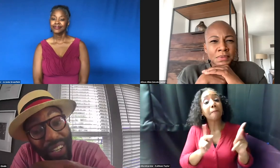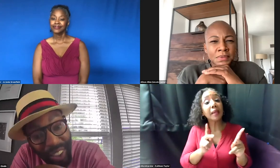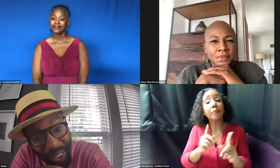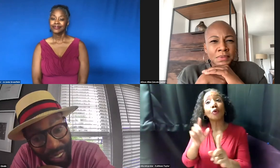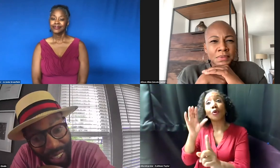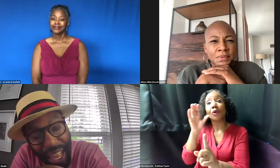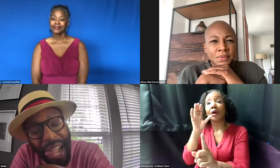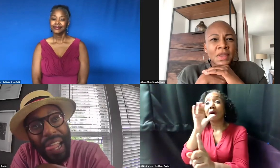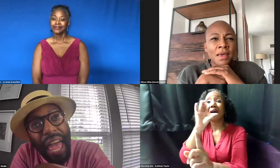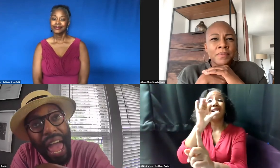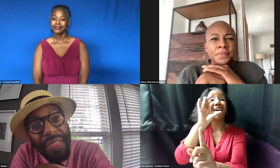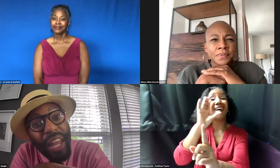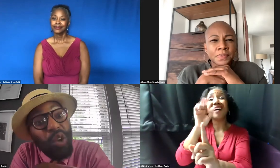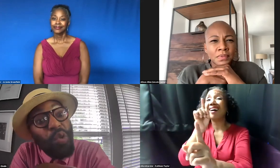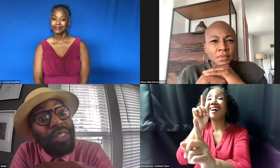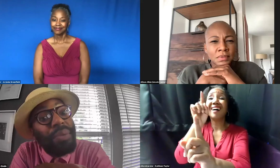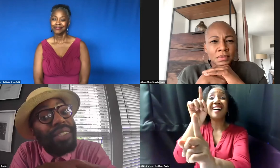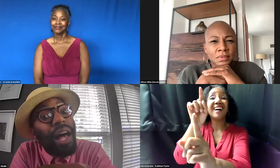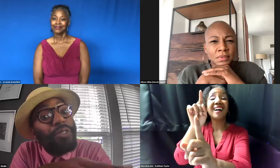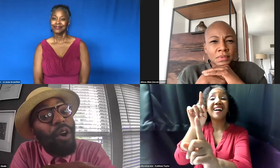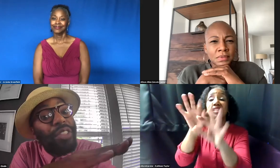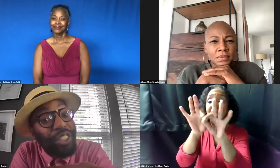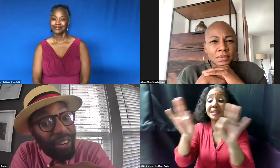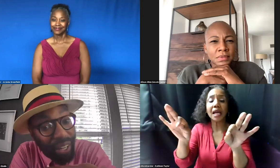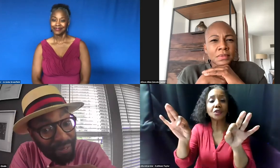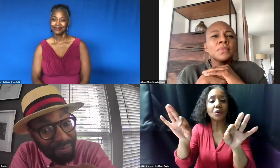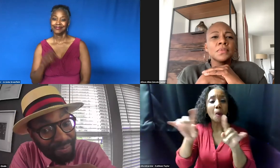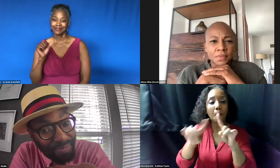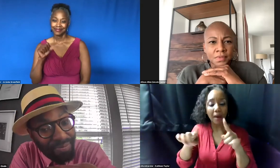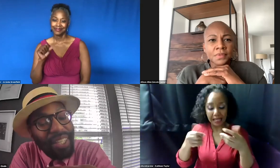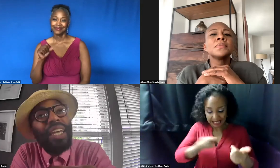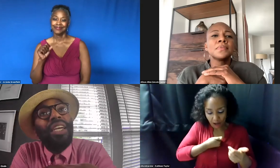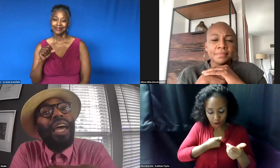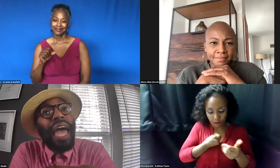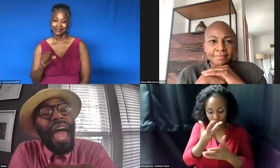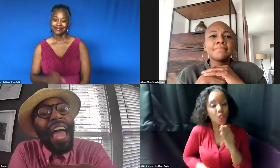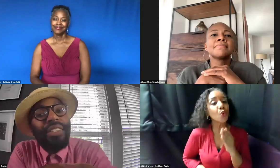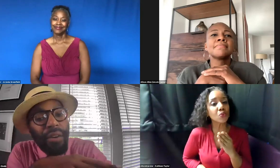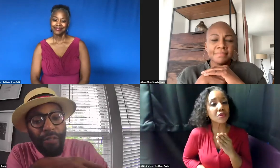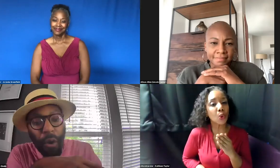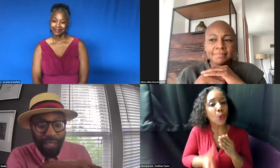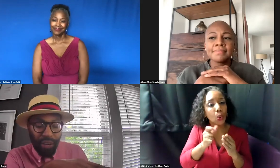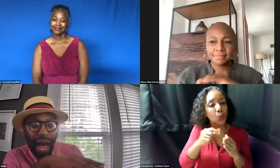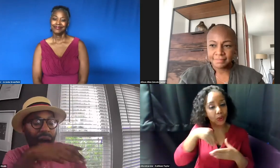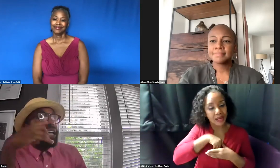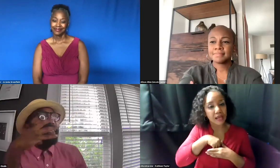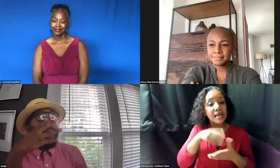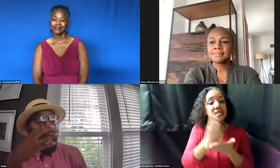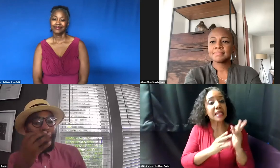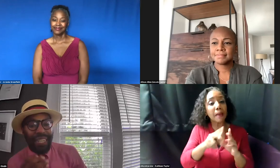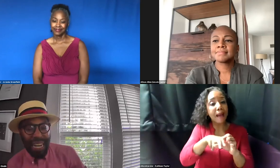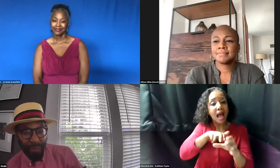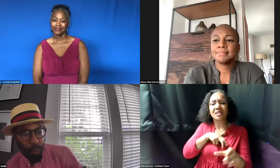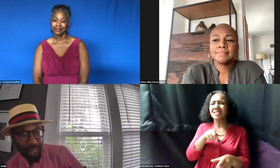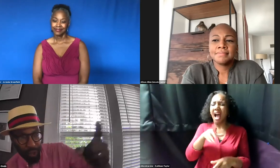the credential, yeah, and then lose themselves on the journey. And some folks sit on the outside and say,